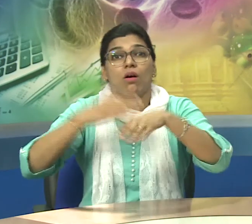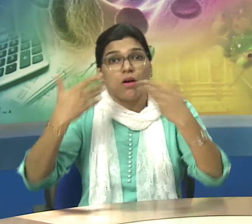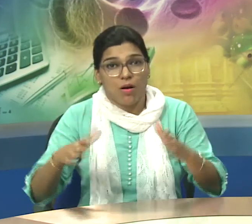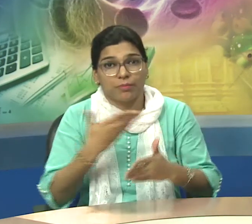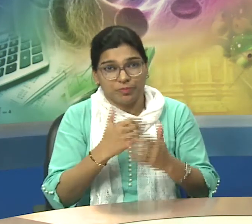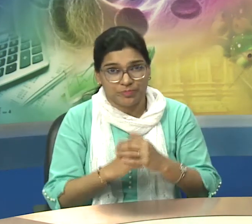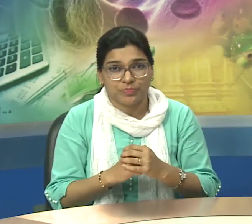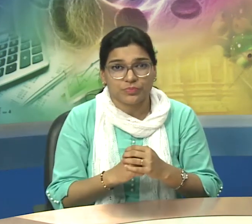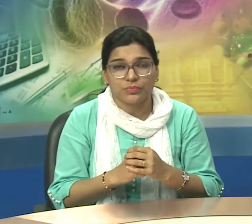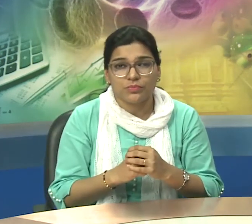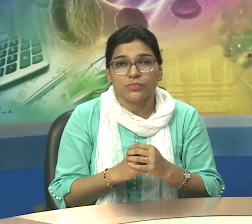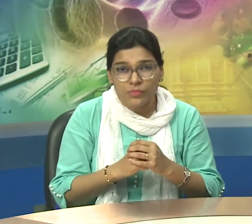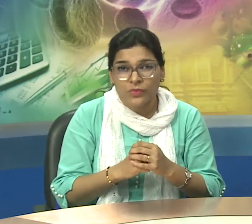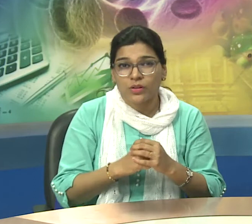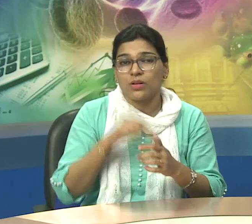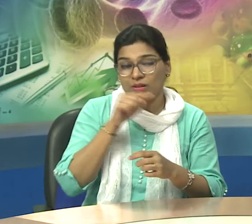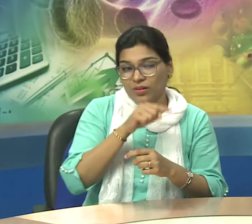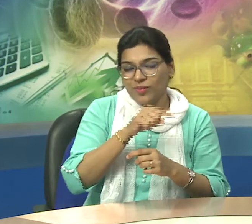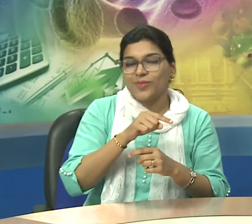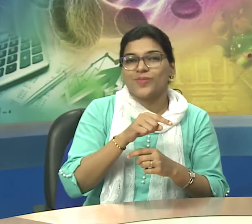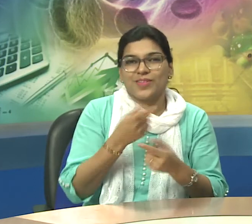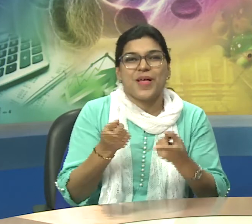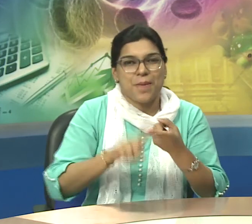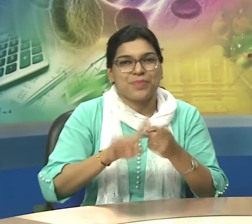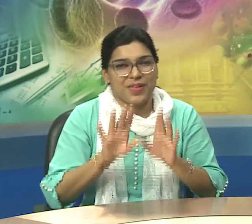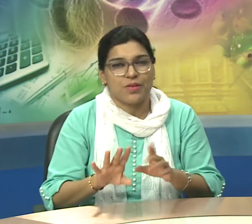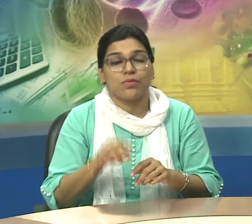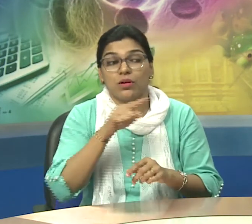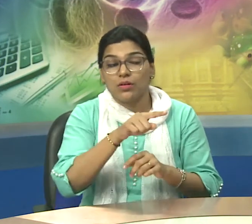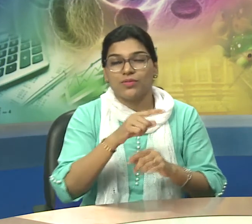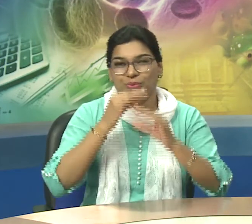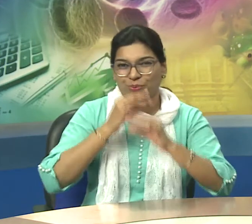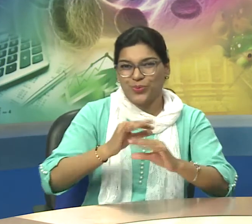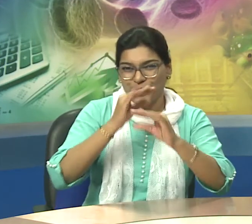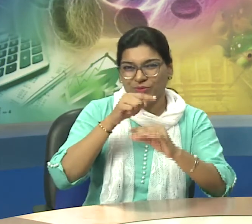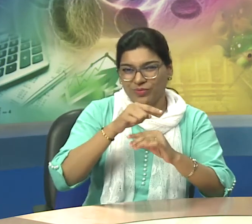He has played Shehnai in various places.